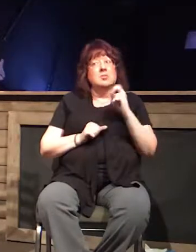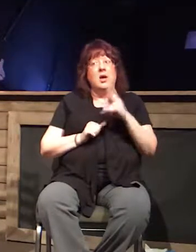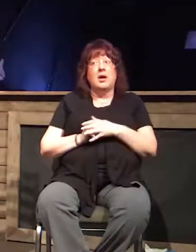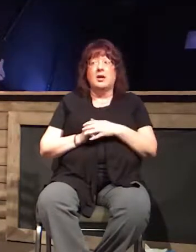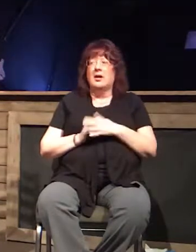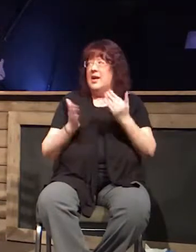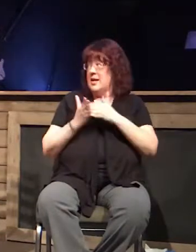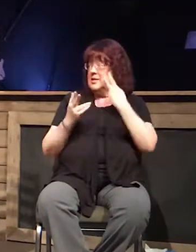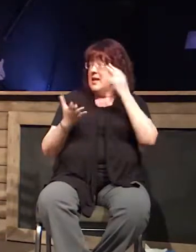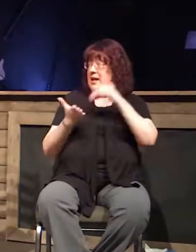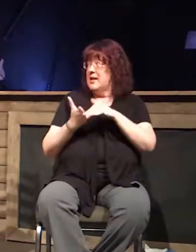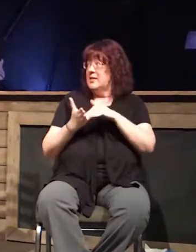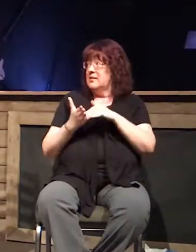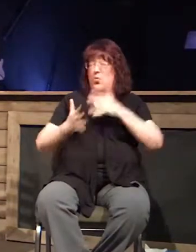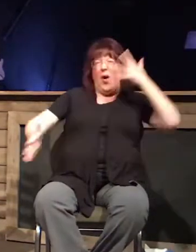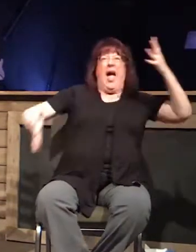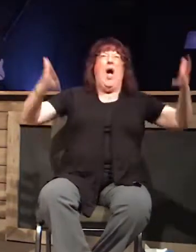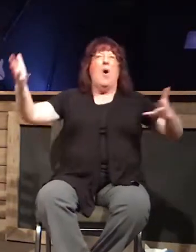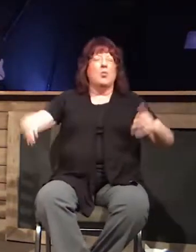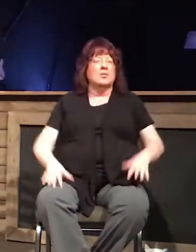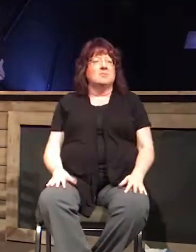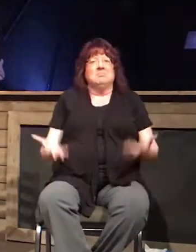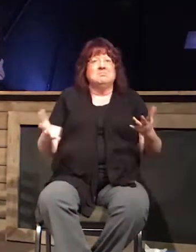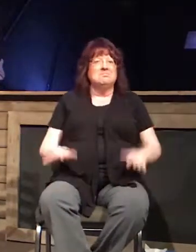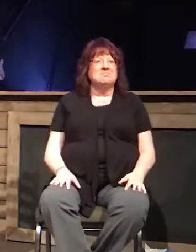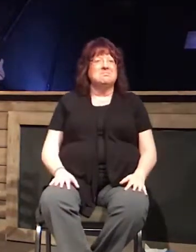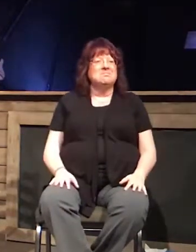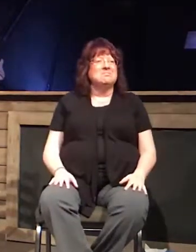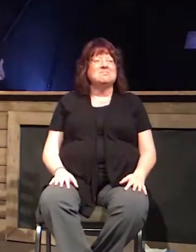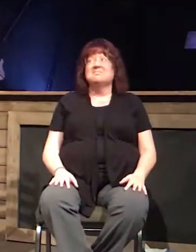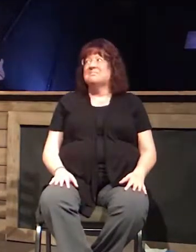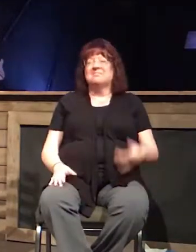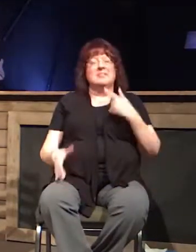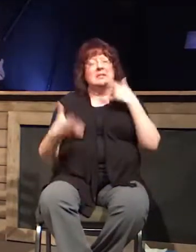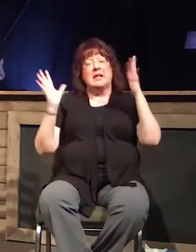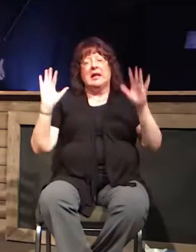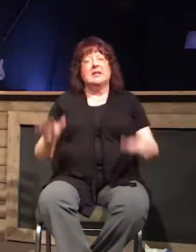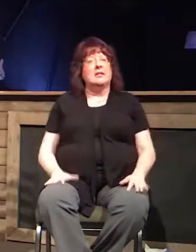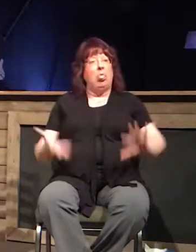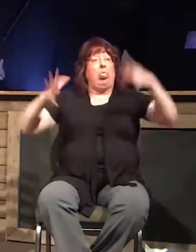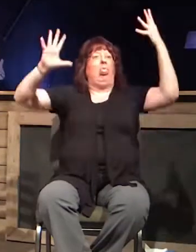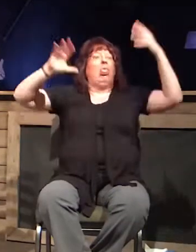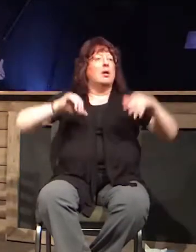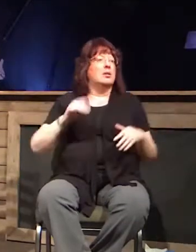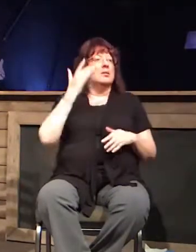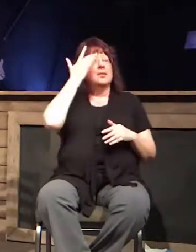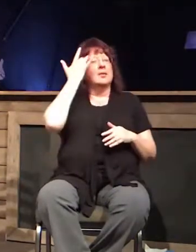right. How was that again? You want to say that again? Okay. That's all I can say. And it's ringing out.